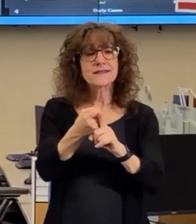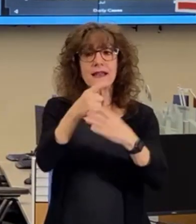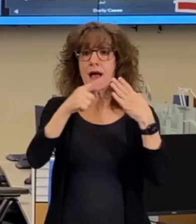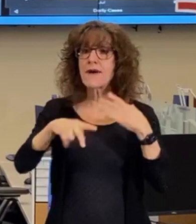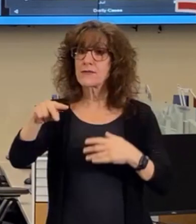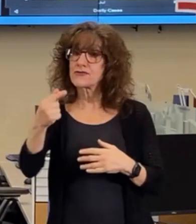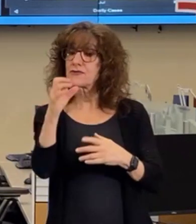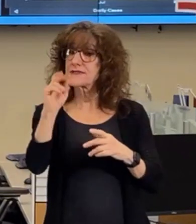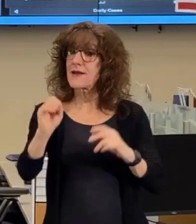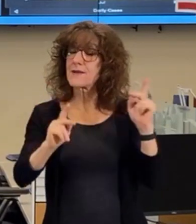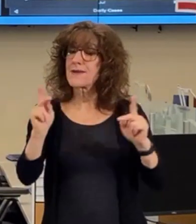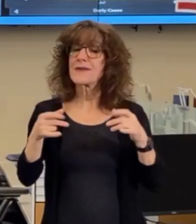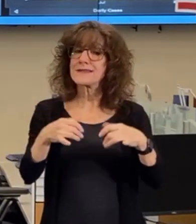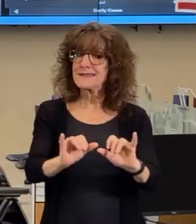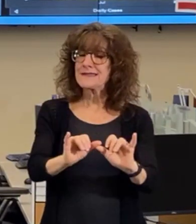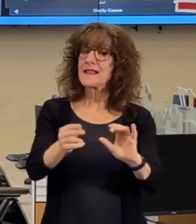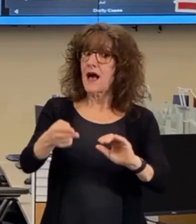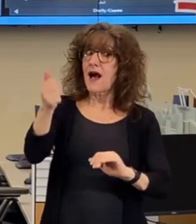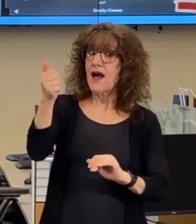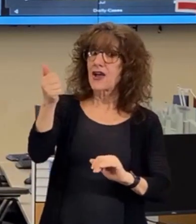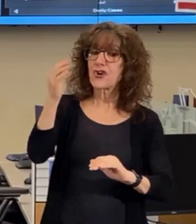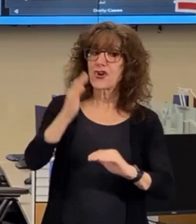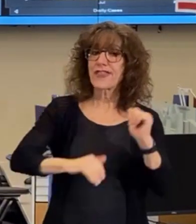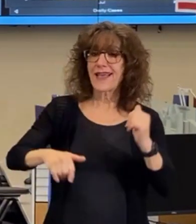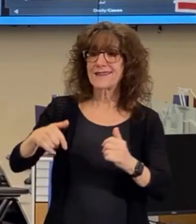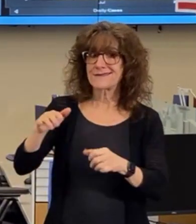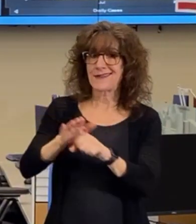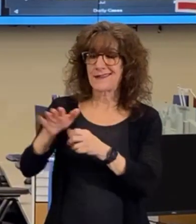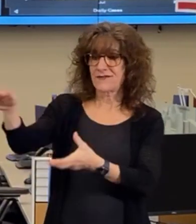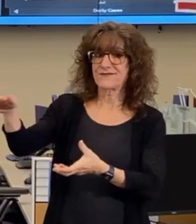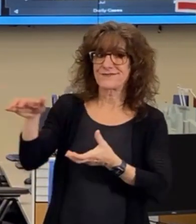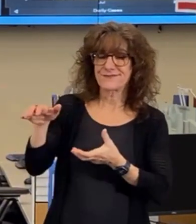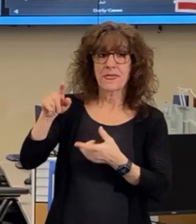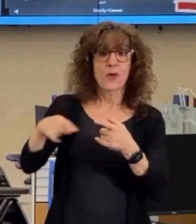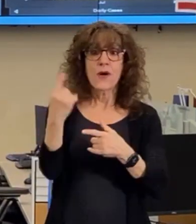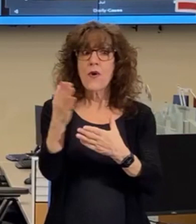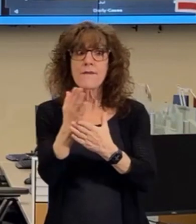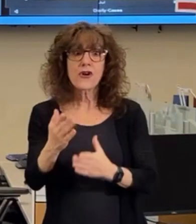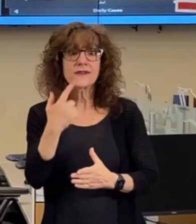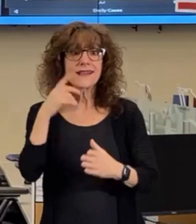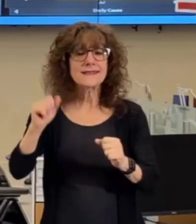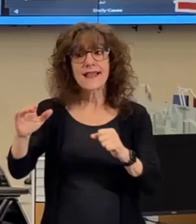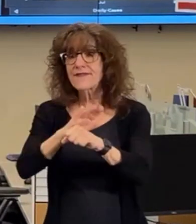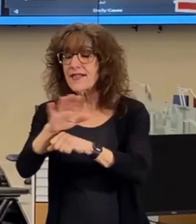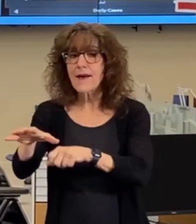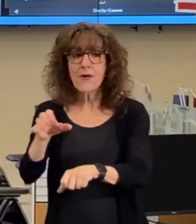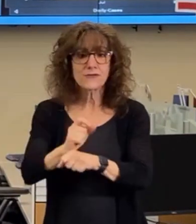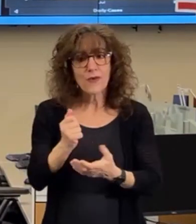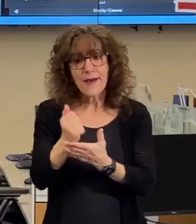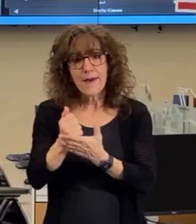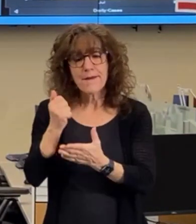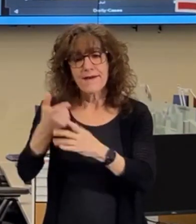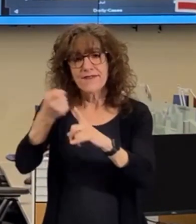Prince Georgians is still much higher than supply. When one of our partners says it can fill appointments, we help them